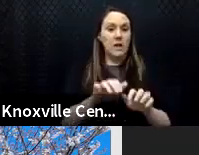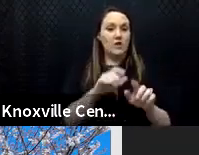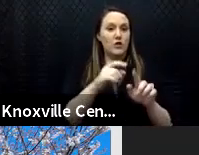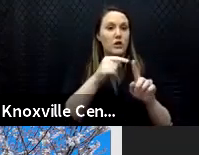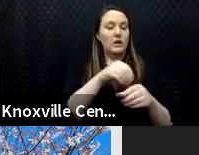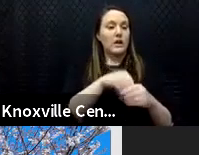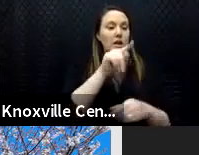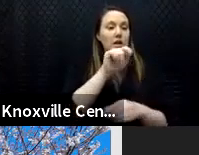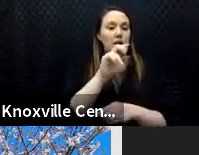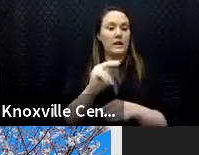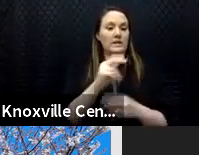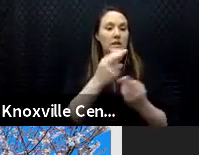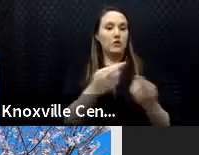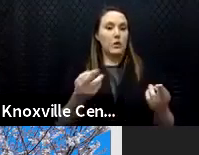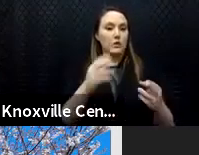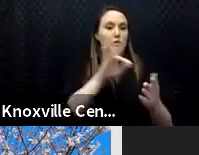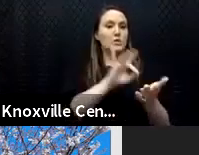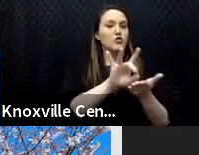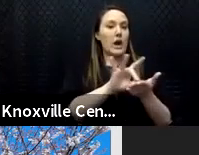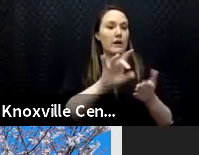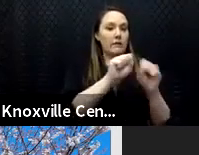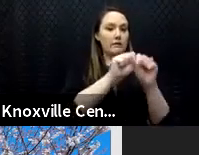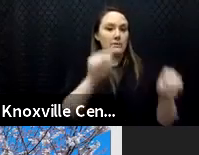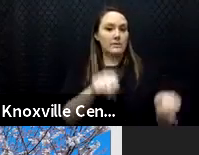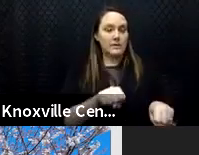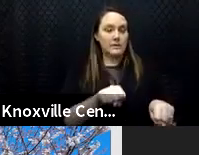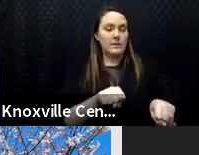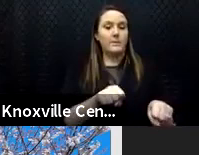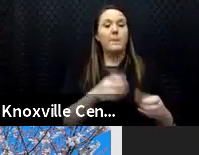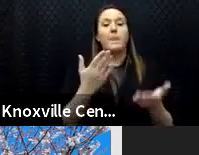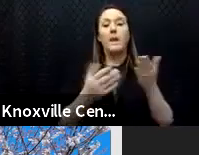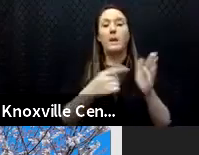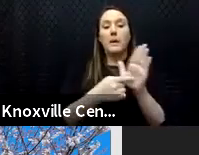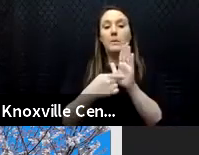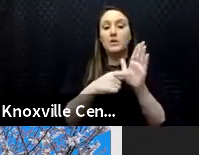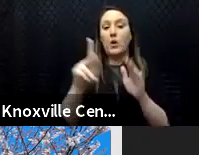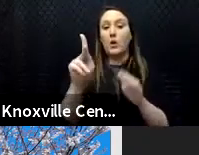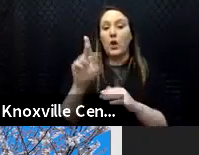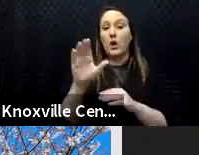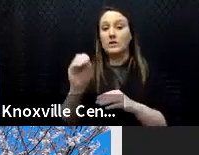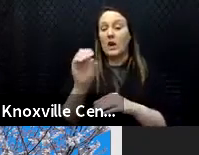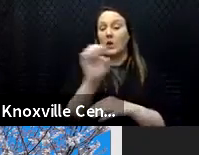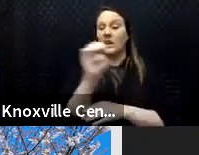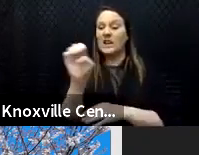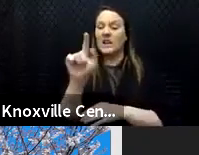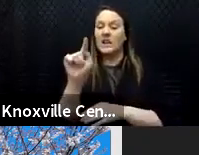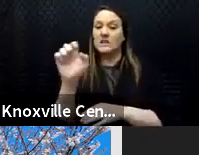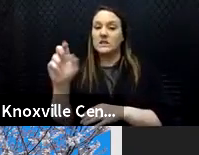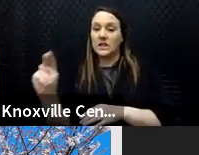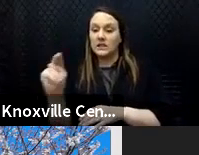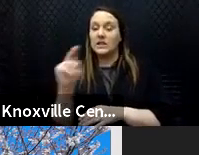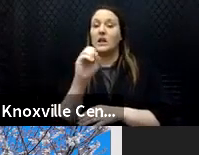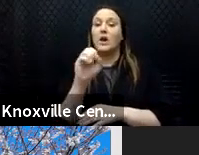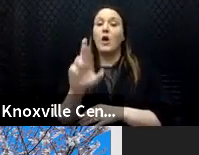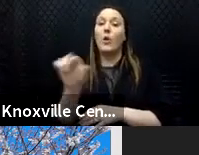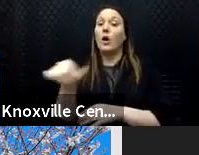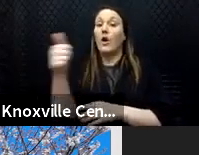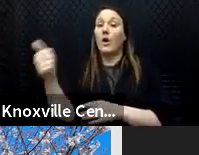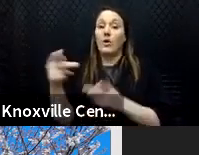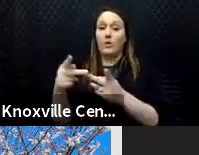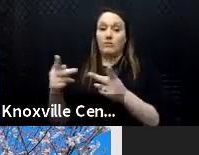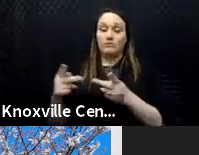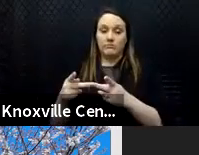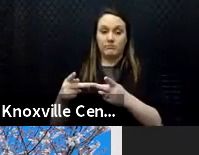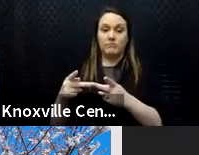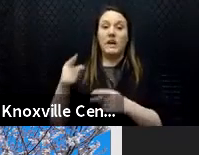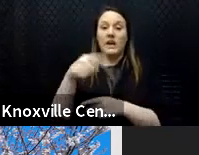Tracking System, or HERTS. It may reflect Knox County, East Tennessee region, or patients from other jurisdictions. These